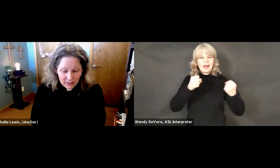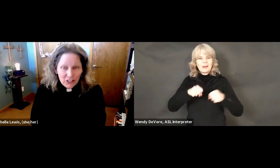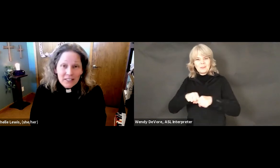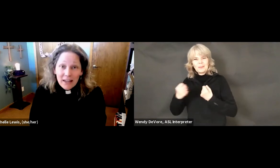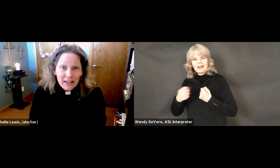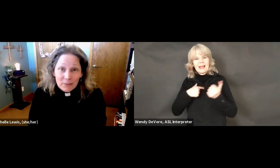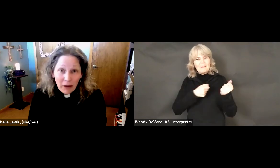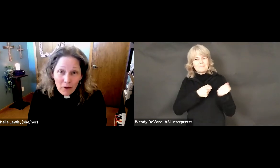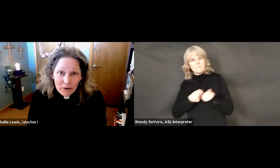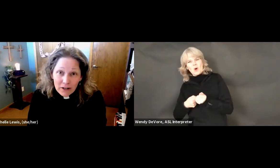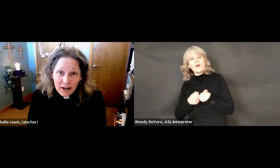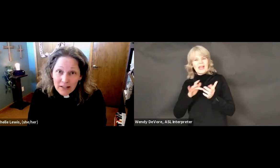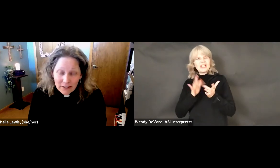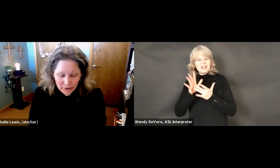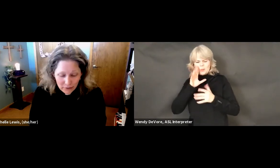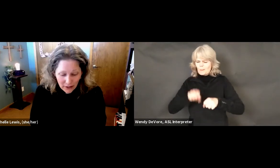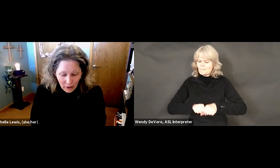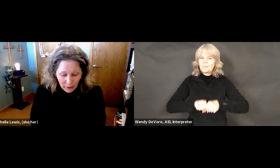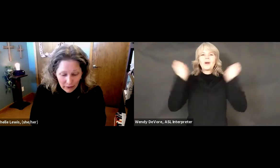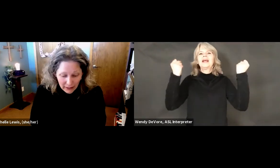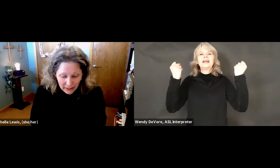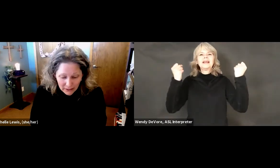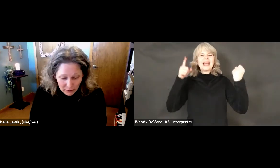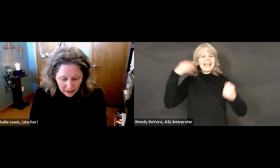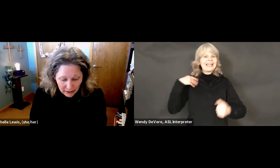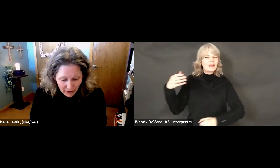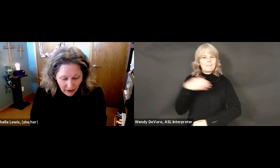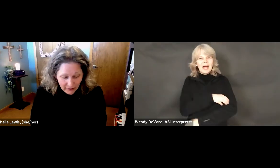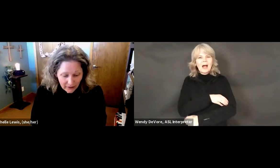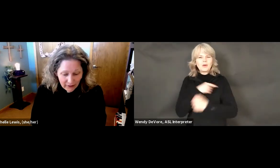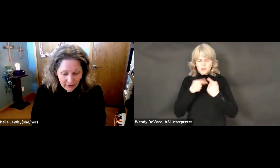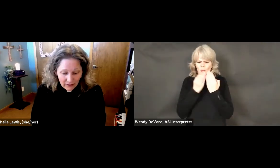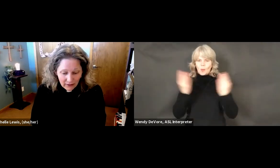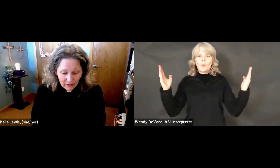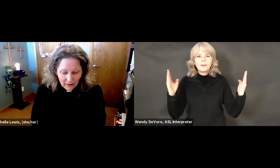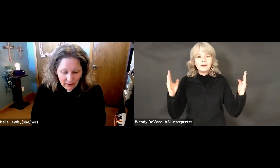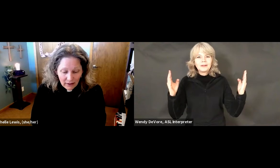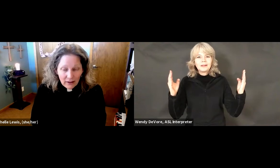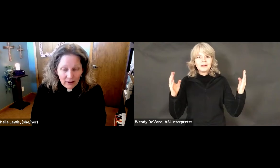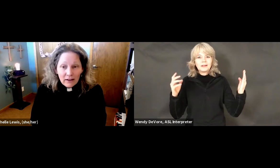That Jesus has the power to do that? Are we ready to believe that?